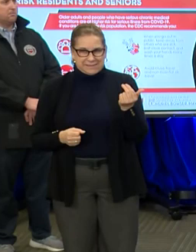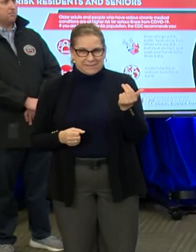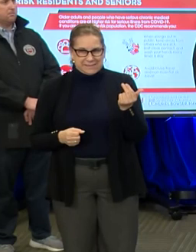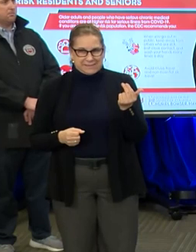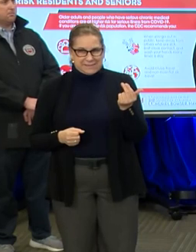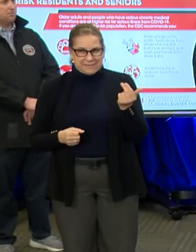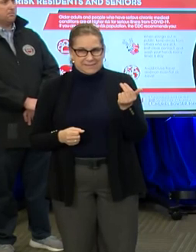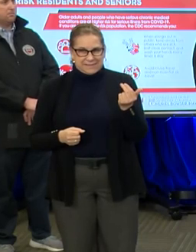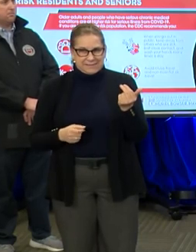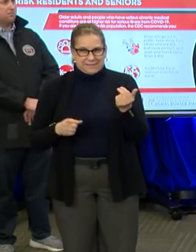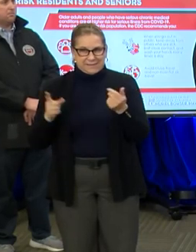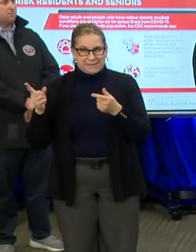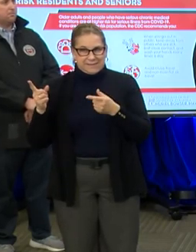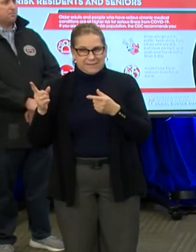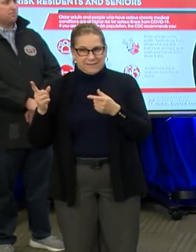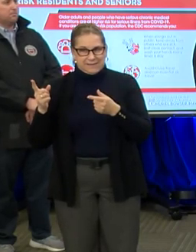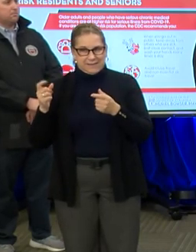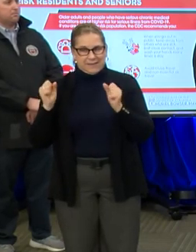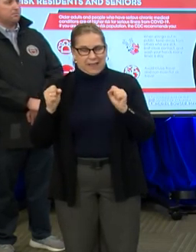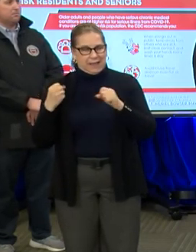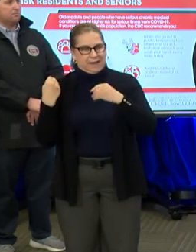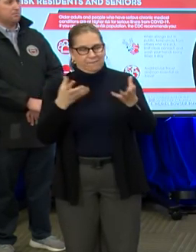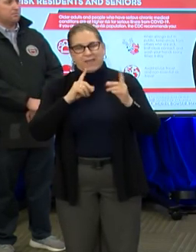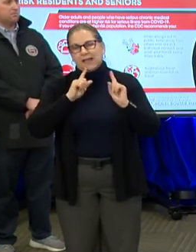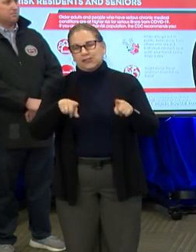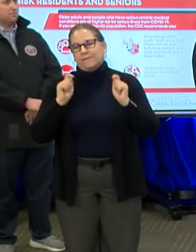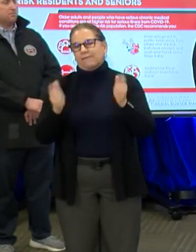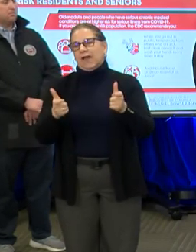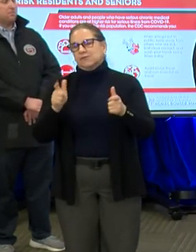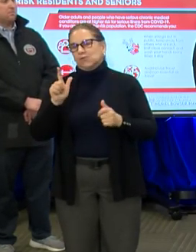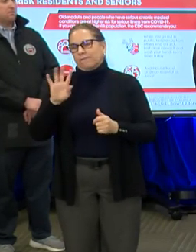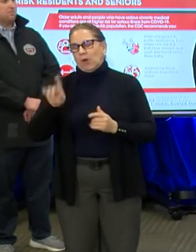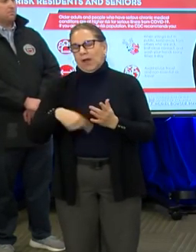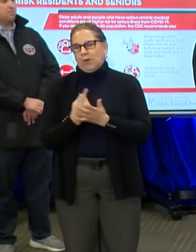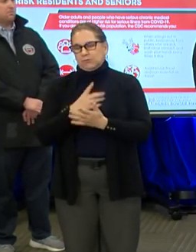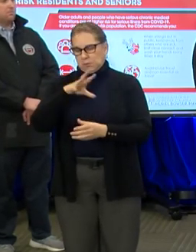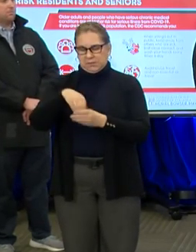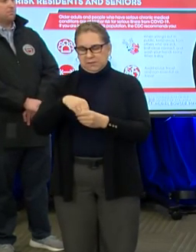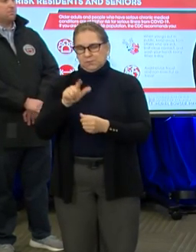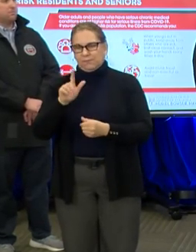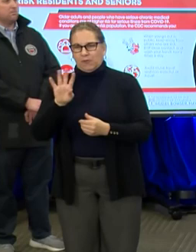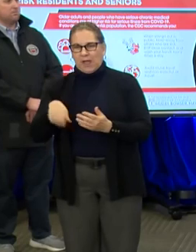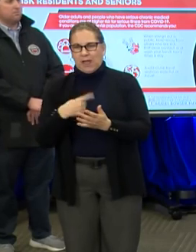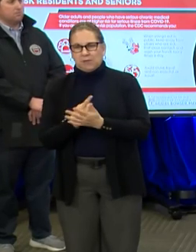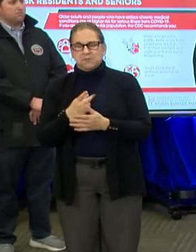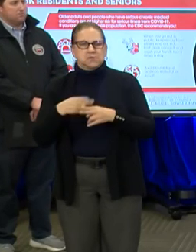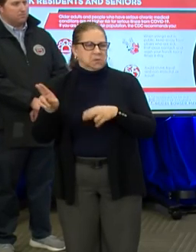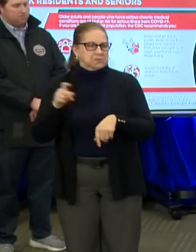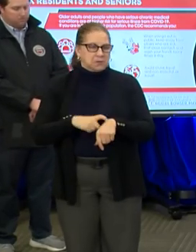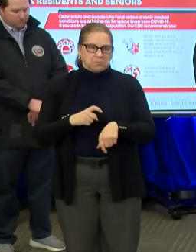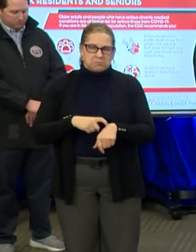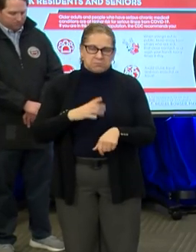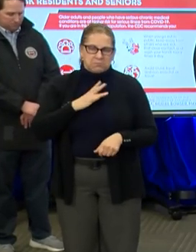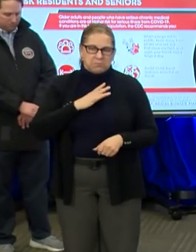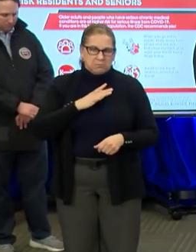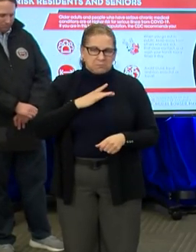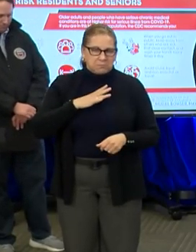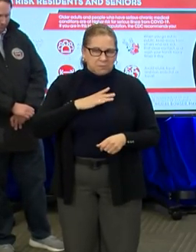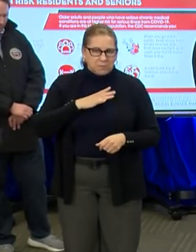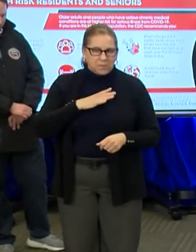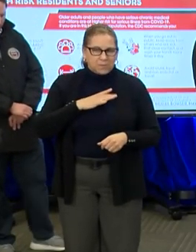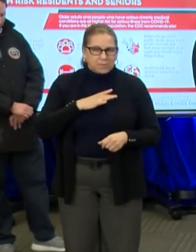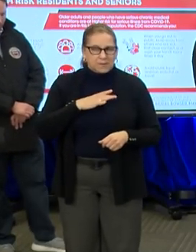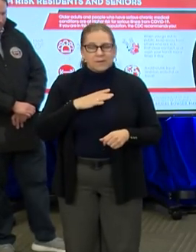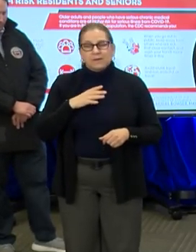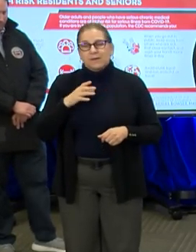they can get that result back to our healthcare providers in a relatively short time. Some of the commercial labs are